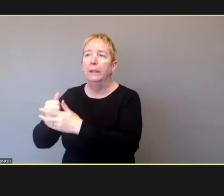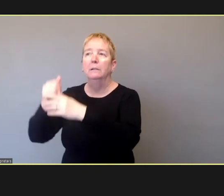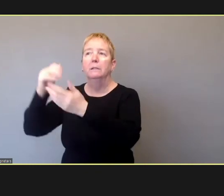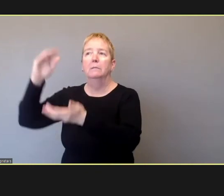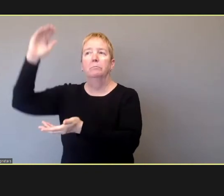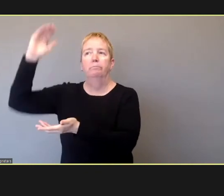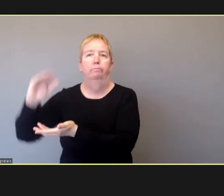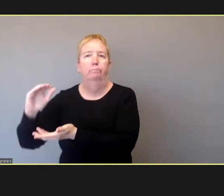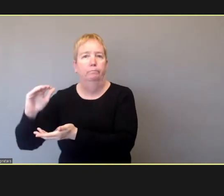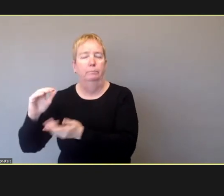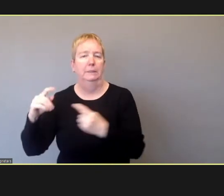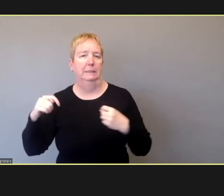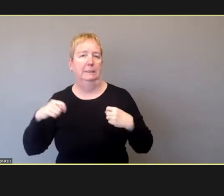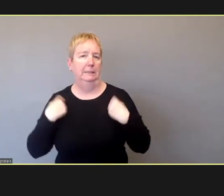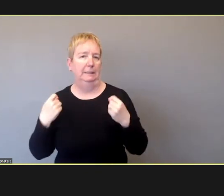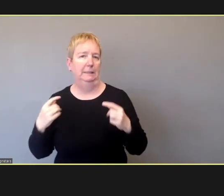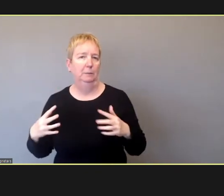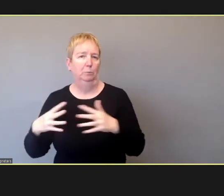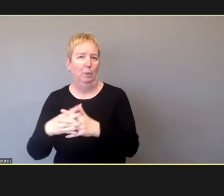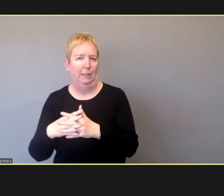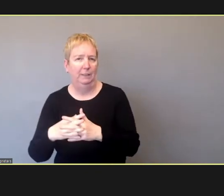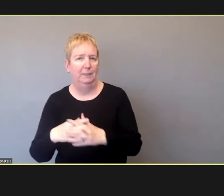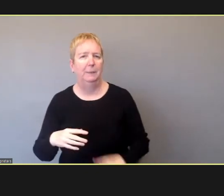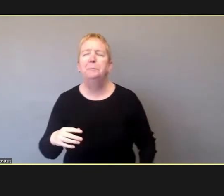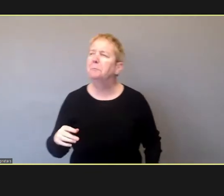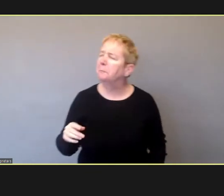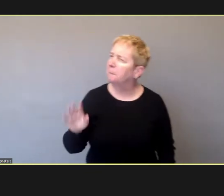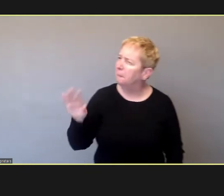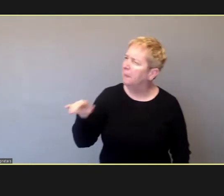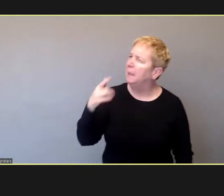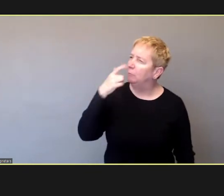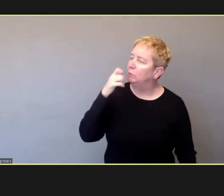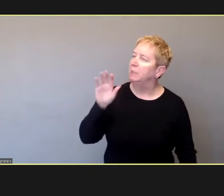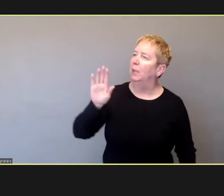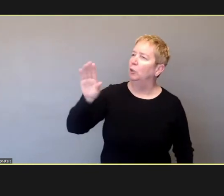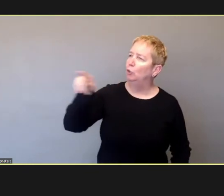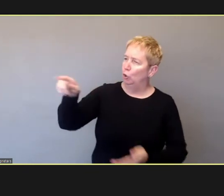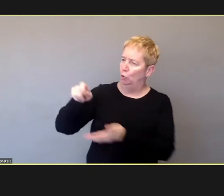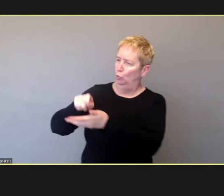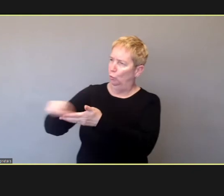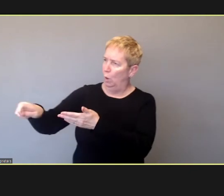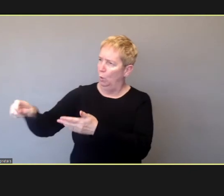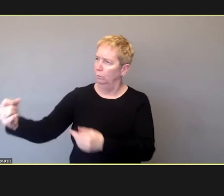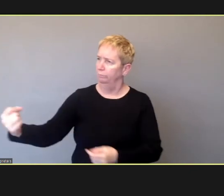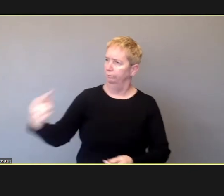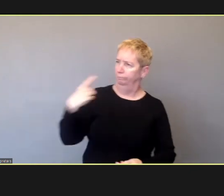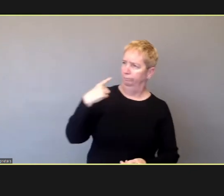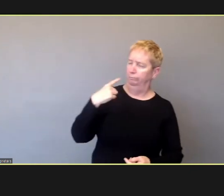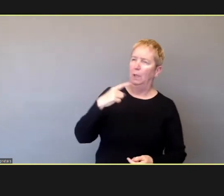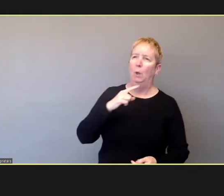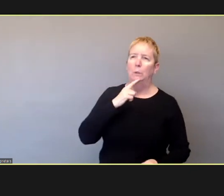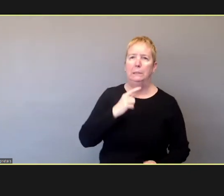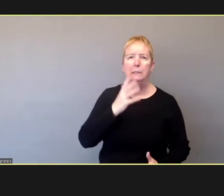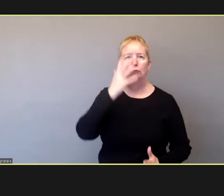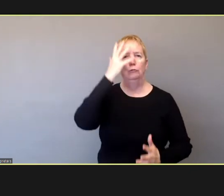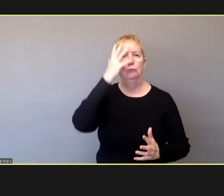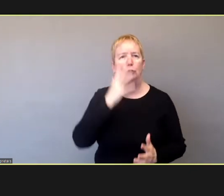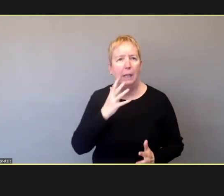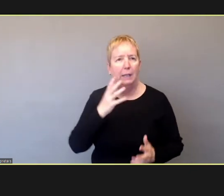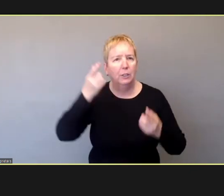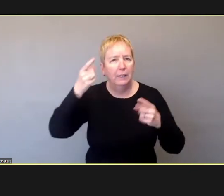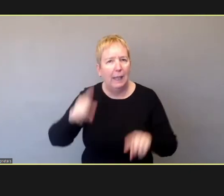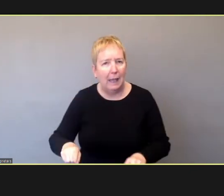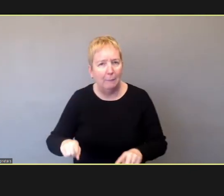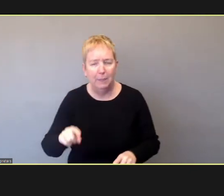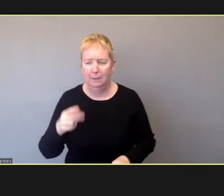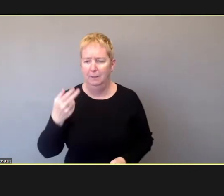want to say this, because in your written question, you mentioned this very, very tragic incident in Hobbs where a